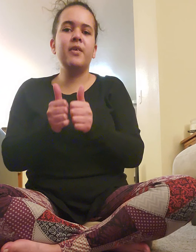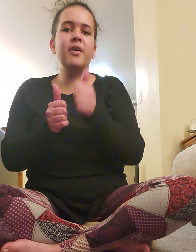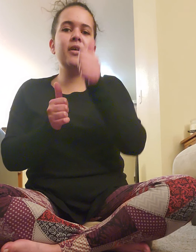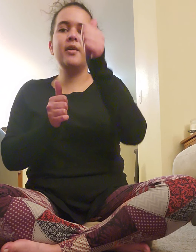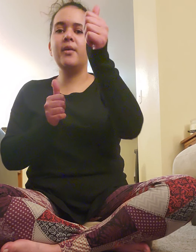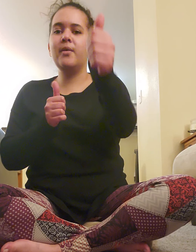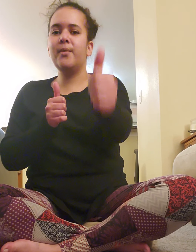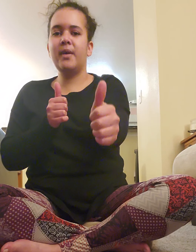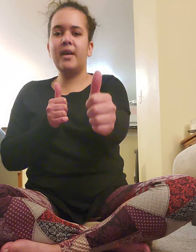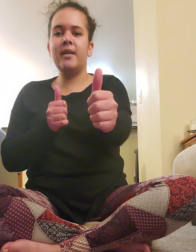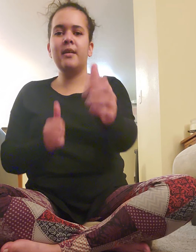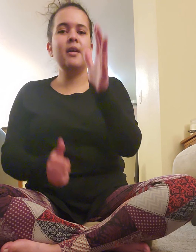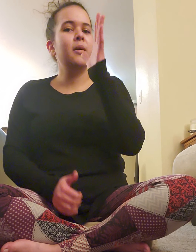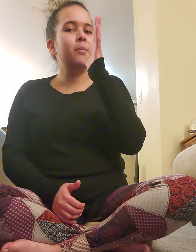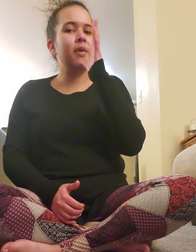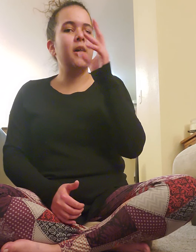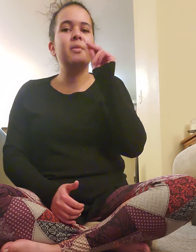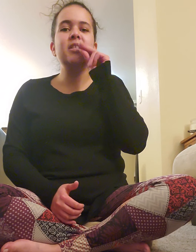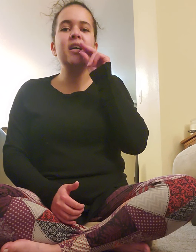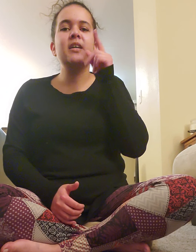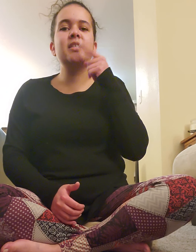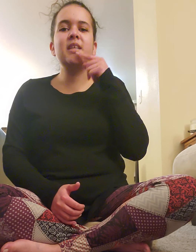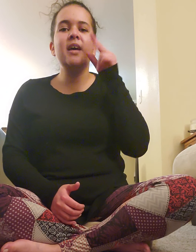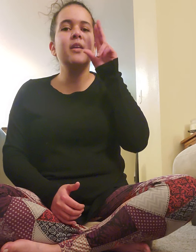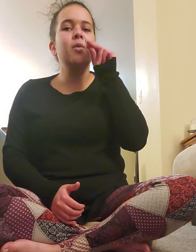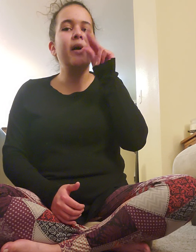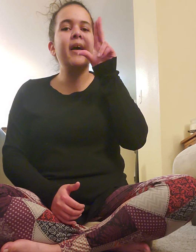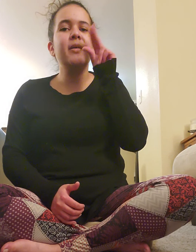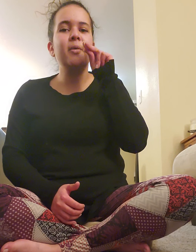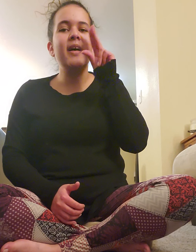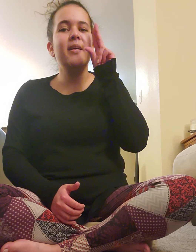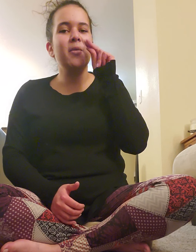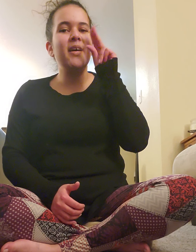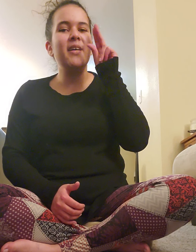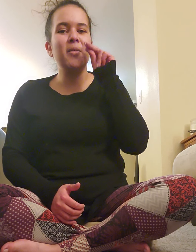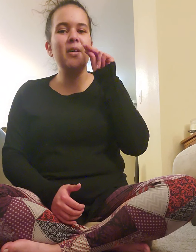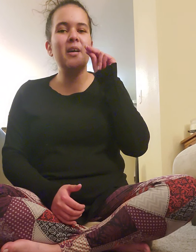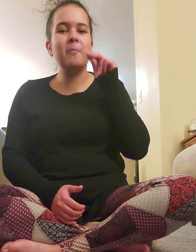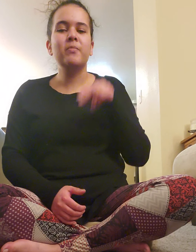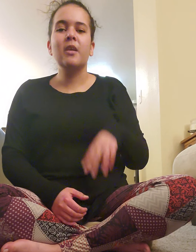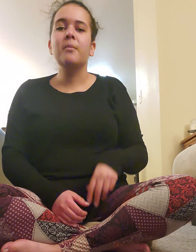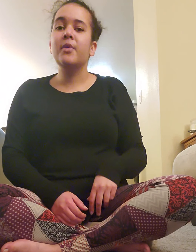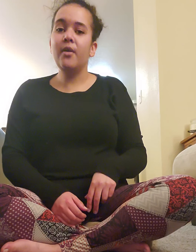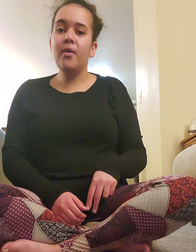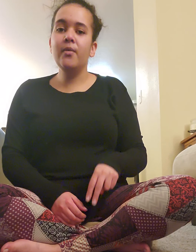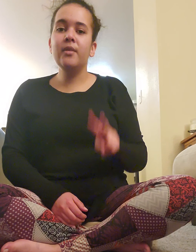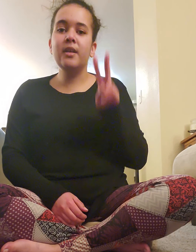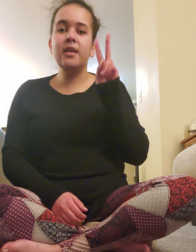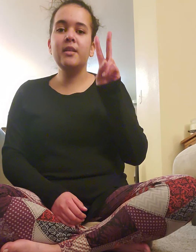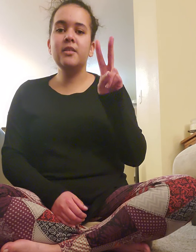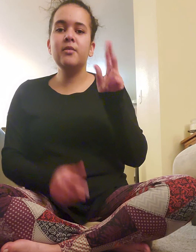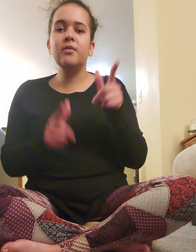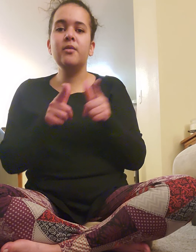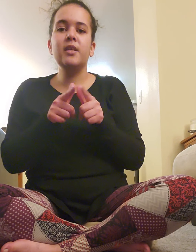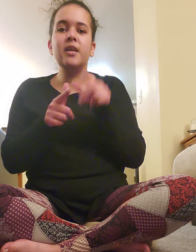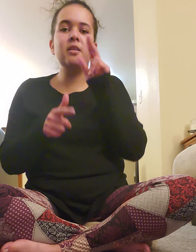far away. Mama duck said quack, quack, quack, quack, but only two little